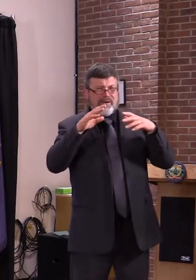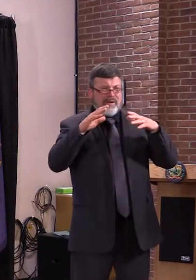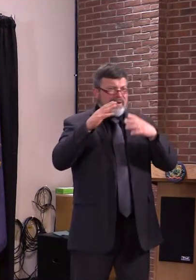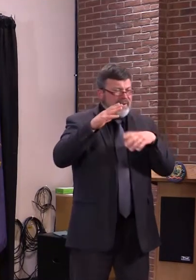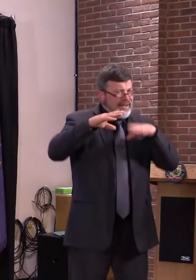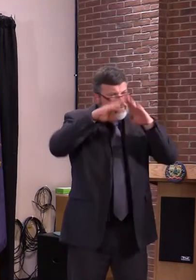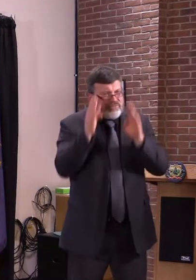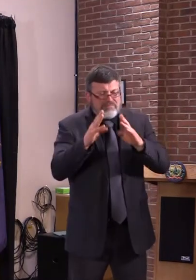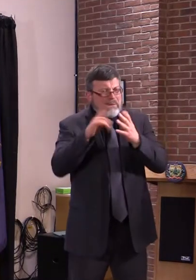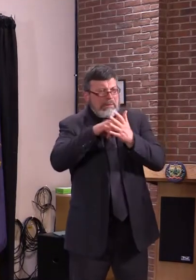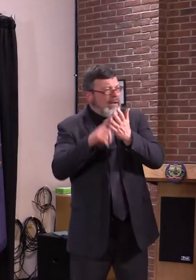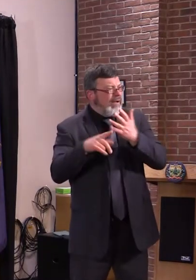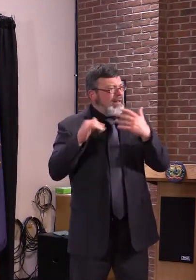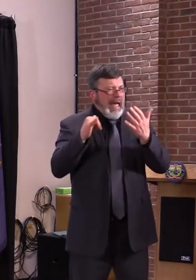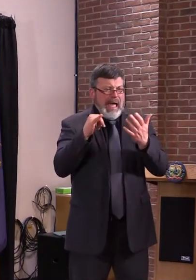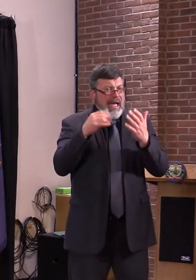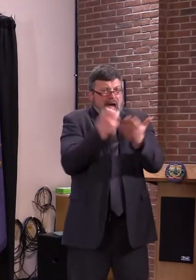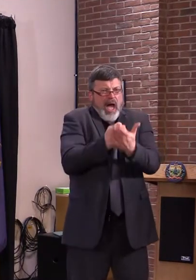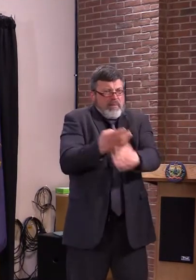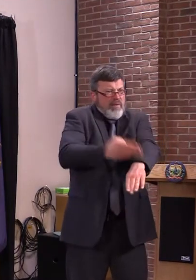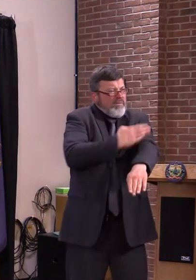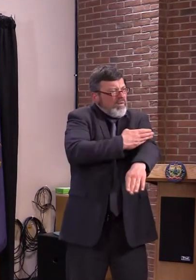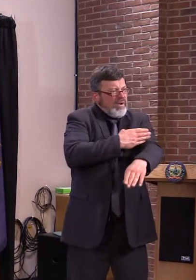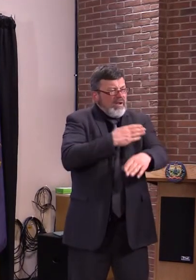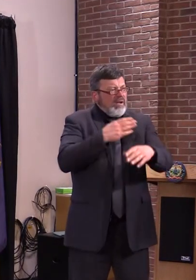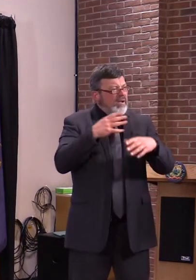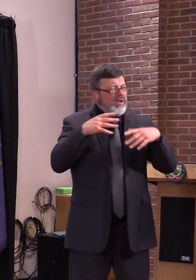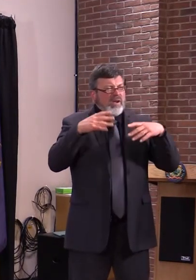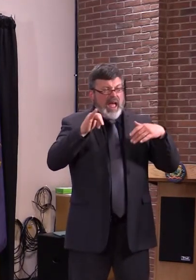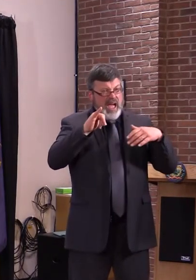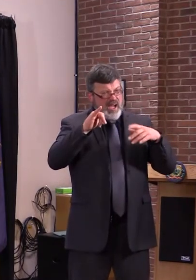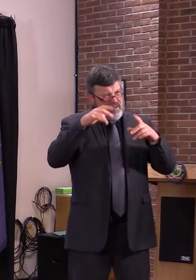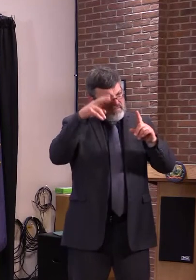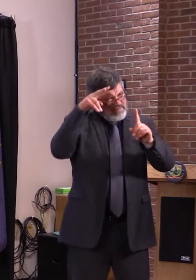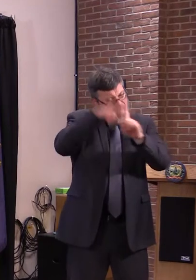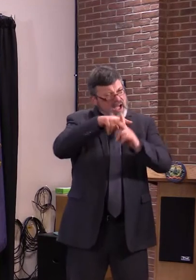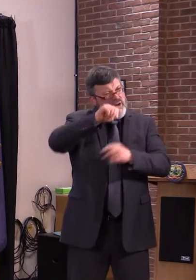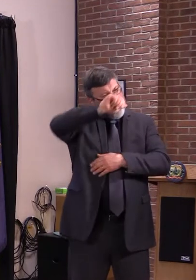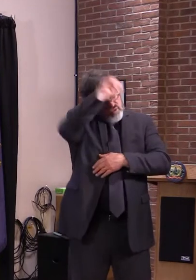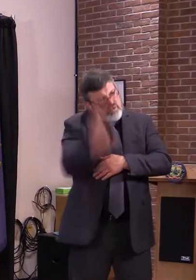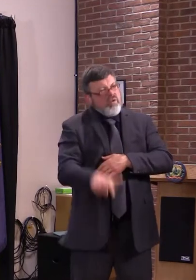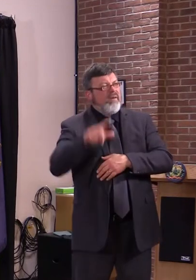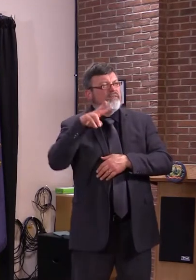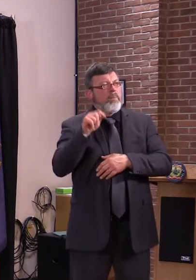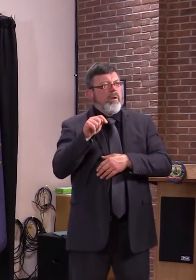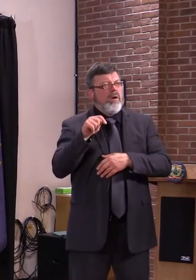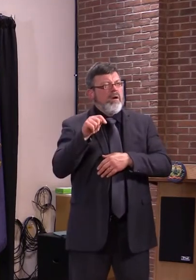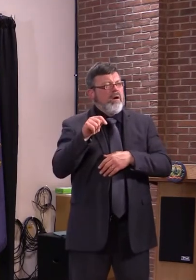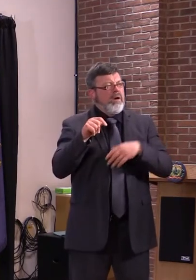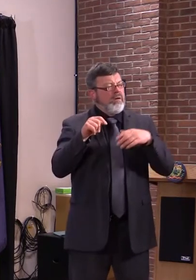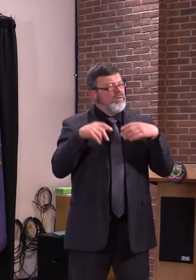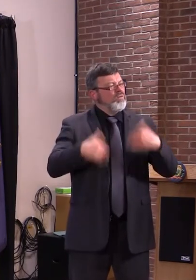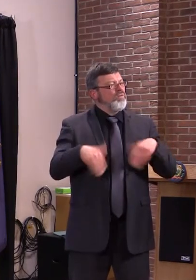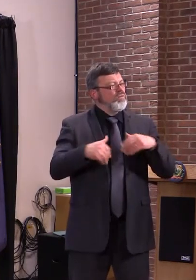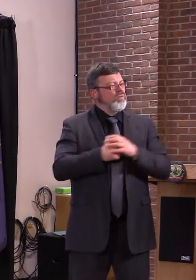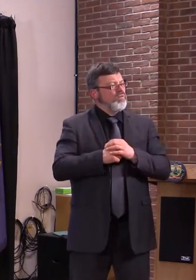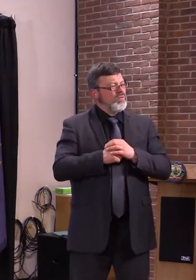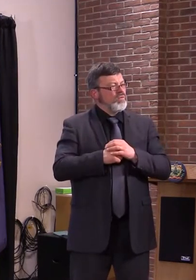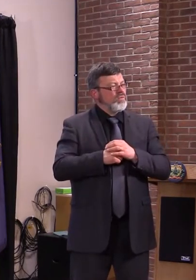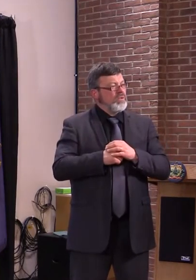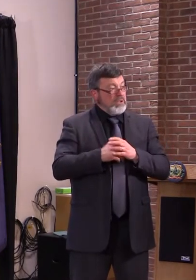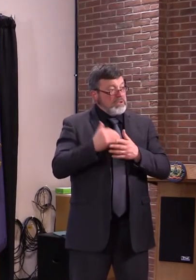revitalization in every county in Vermont. To remove ARPA-funded proposals for short-term needs from the